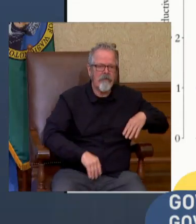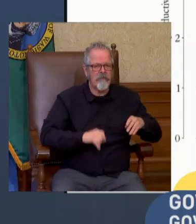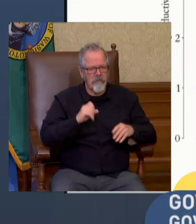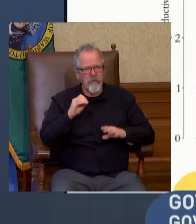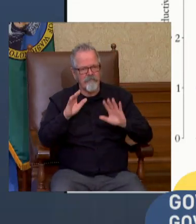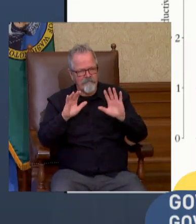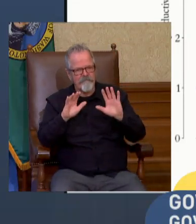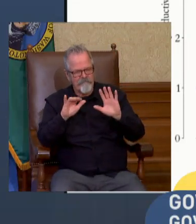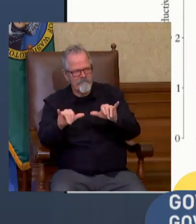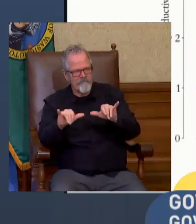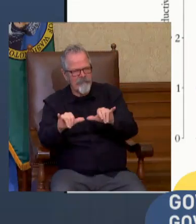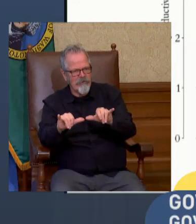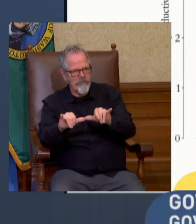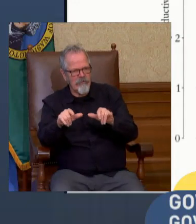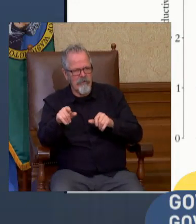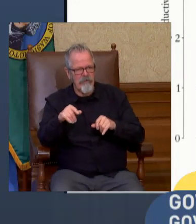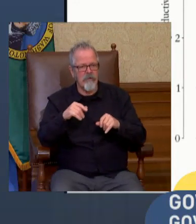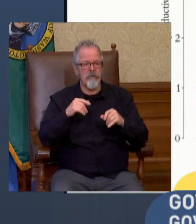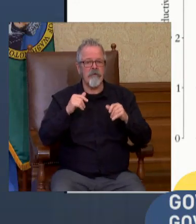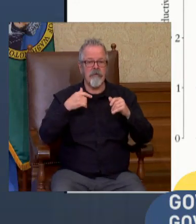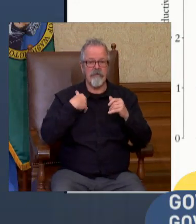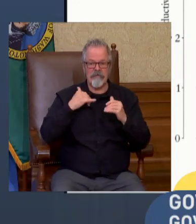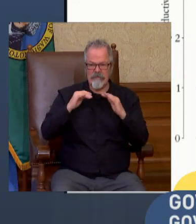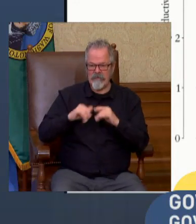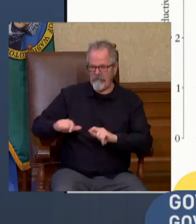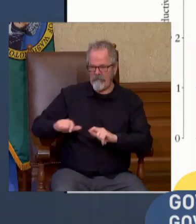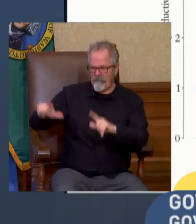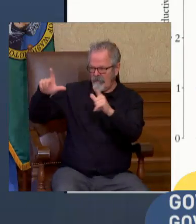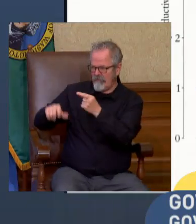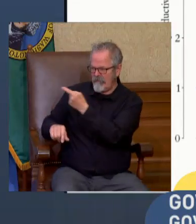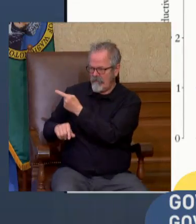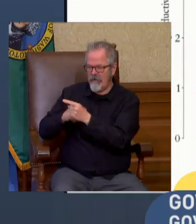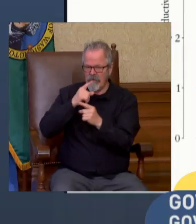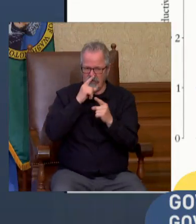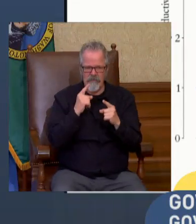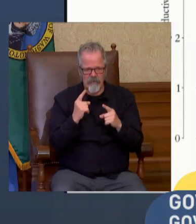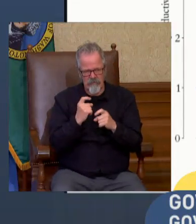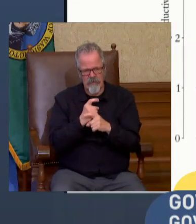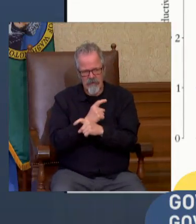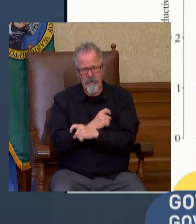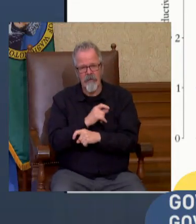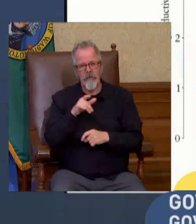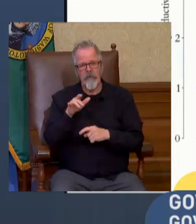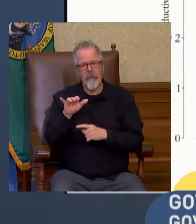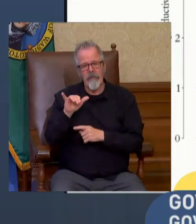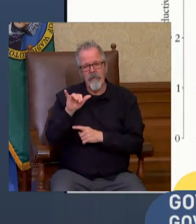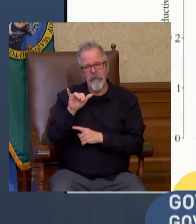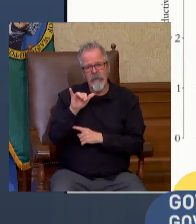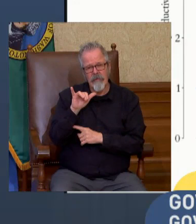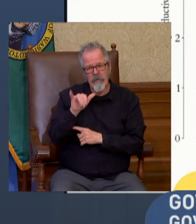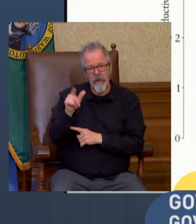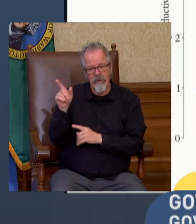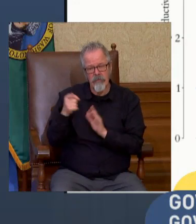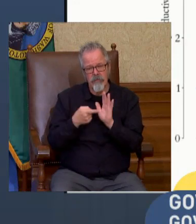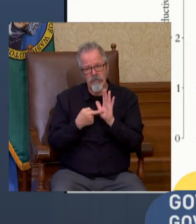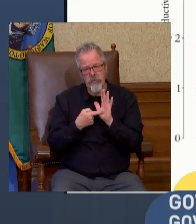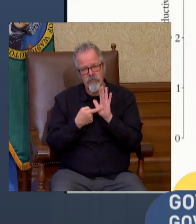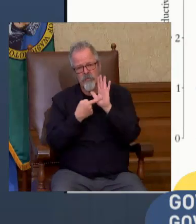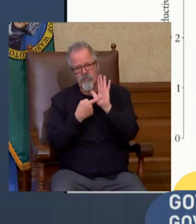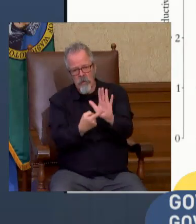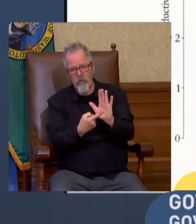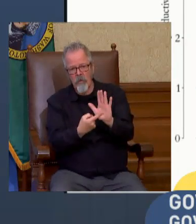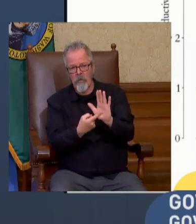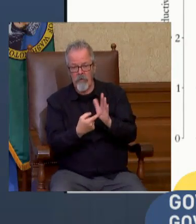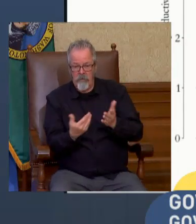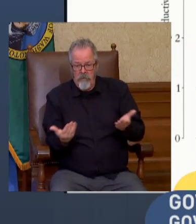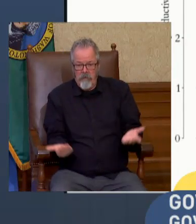calculations. This shows the effective reproductive rate as best judged for the illness in King County. This is for